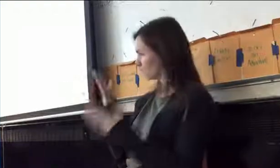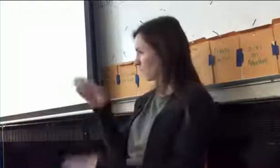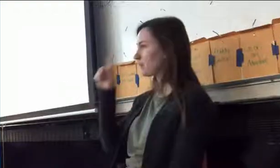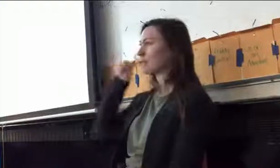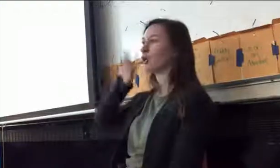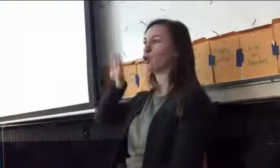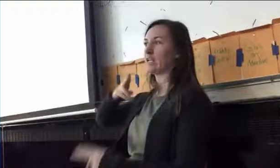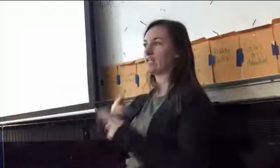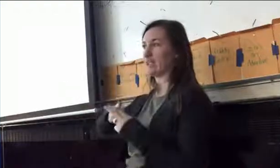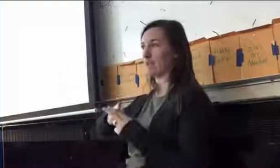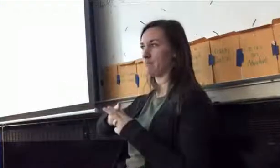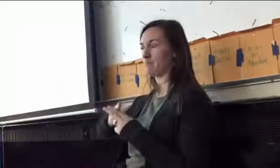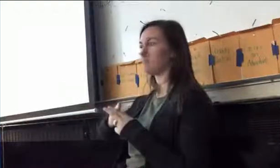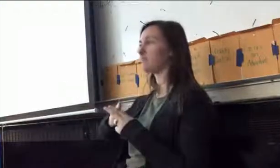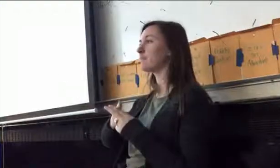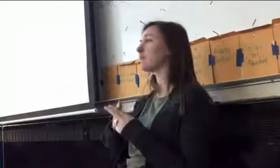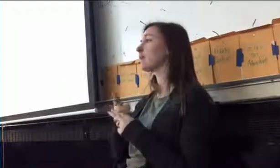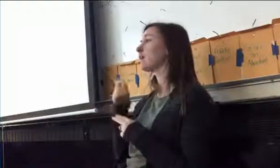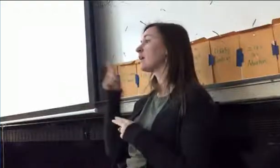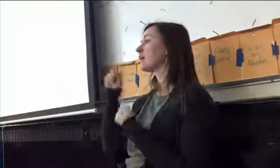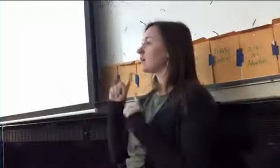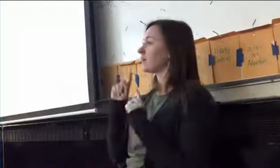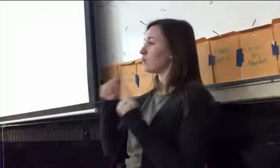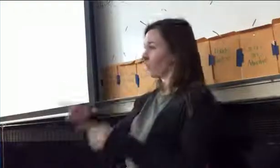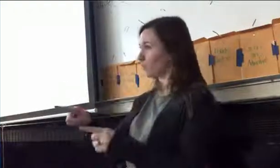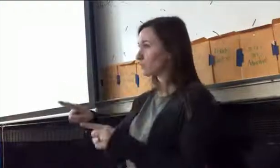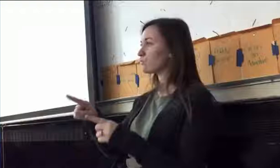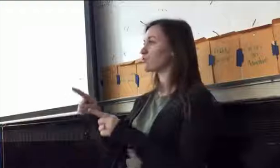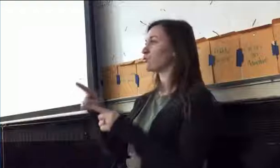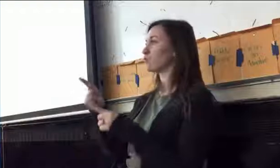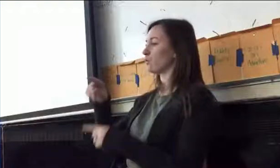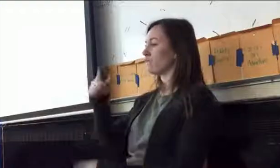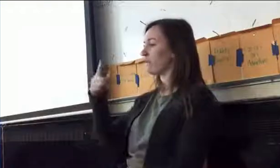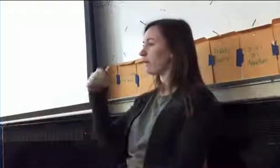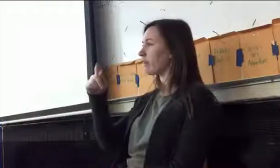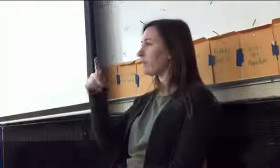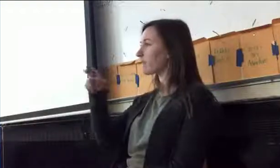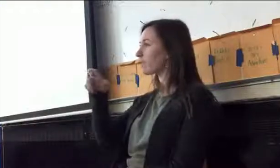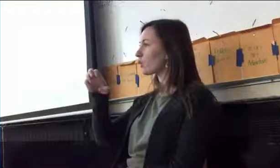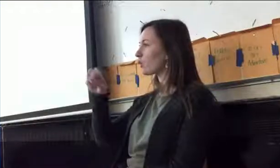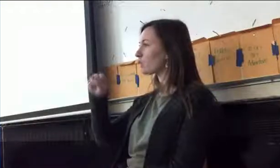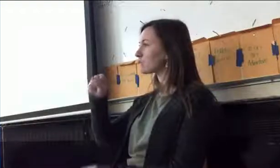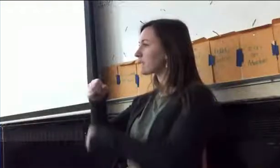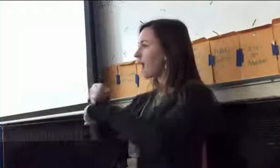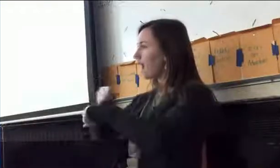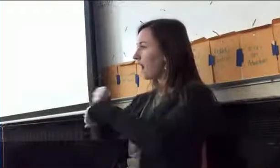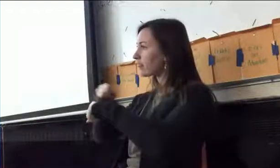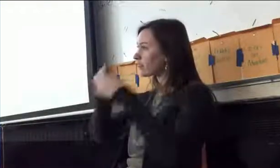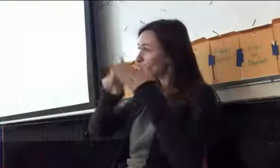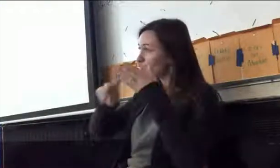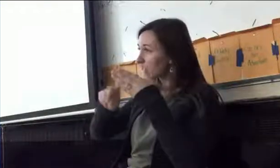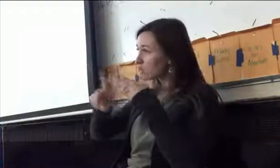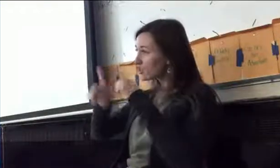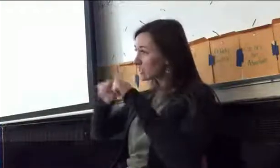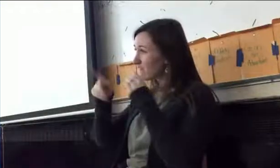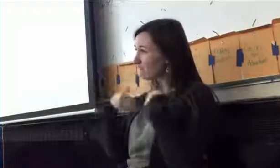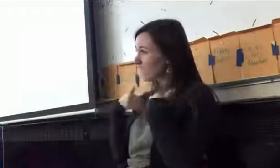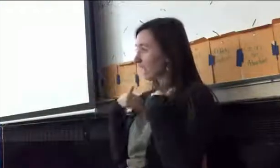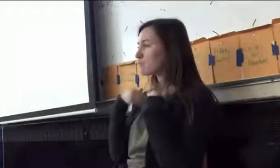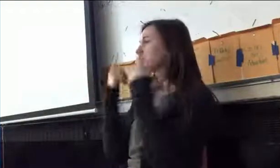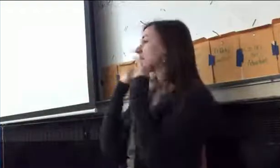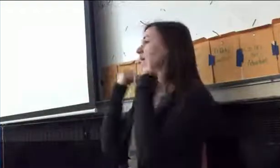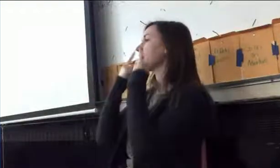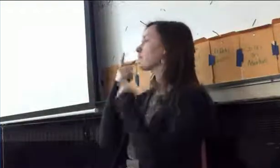Charles Darwin. Now, he goes down to the Galapagos Islands. He goes and starts researching different animals. His famous one is the